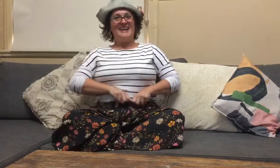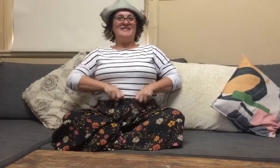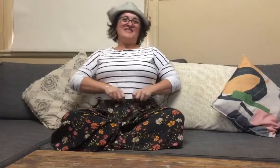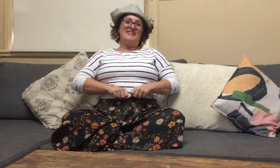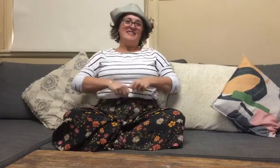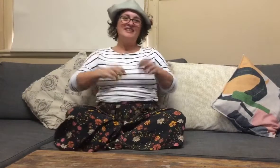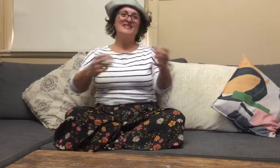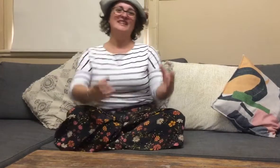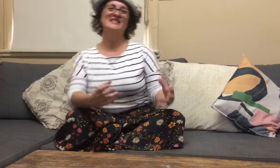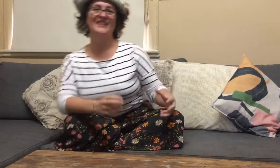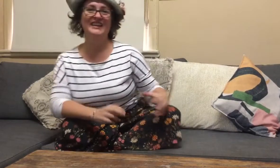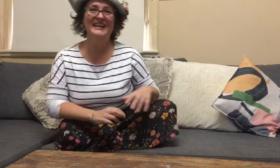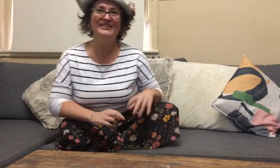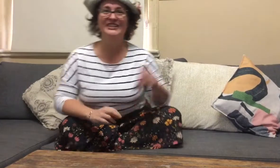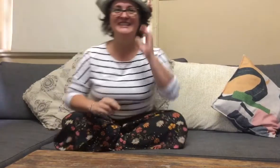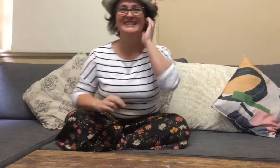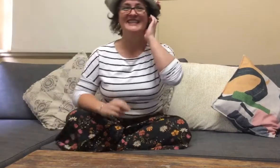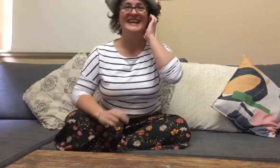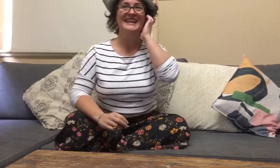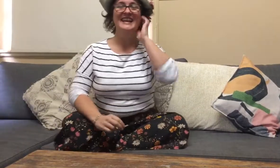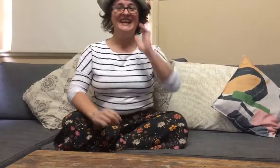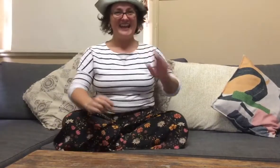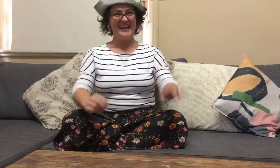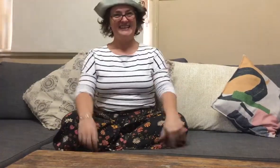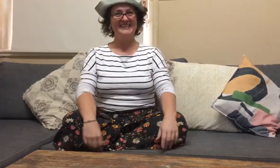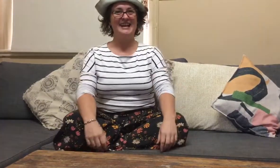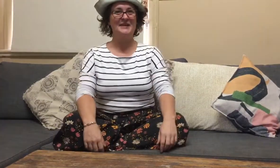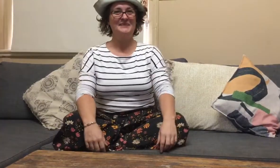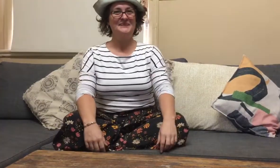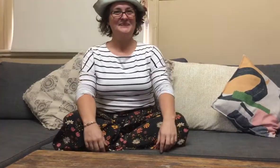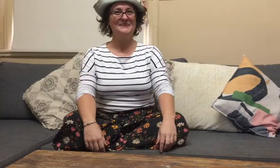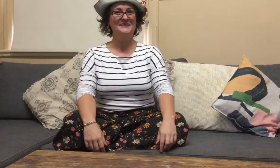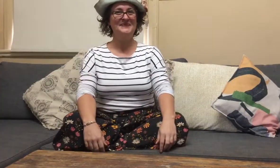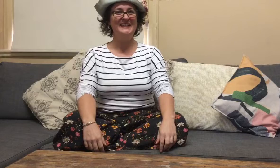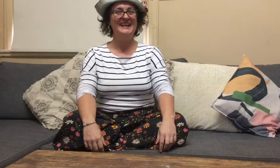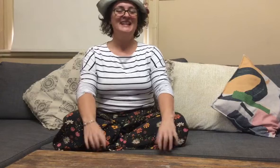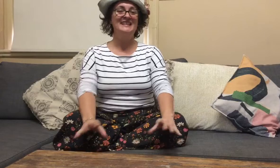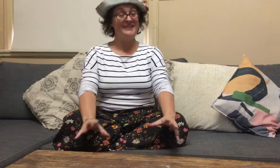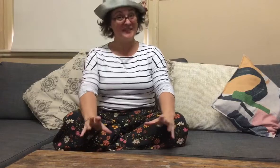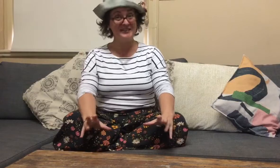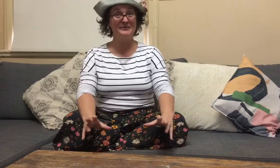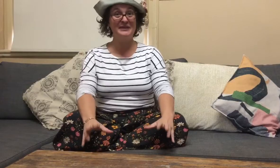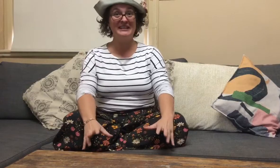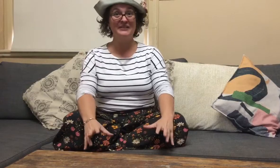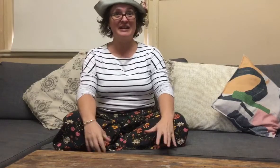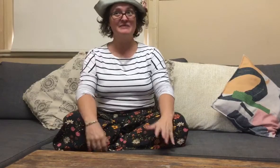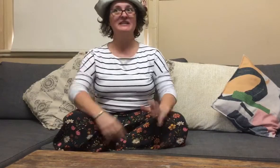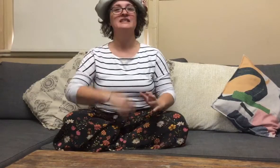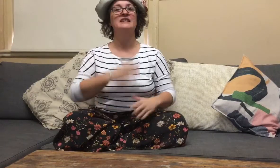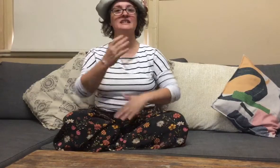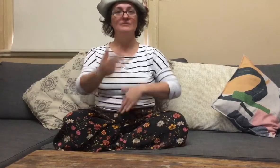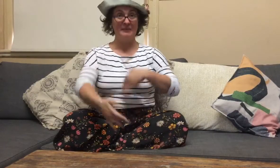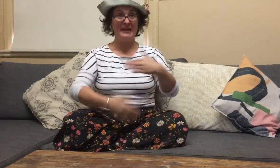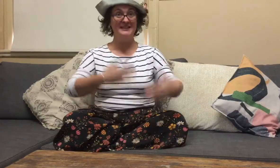Okay everyone, we're going to do another sign language lesson today, and this song's really great because it repeats